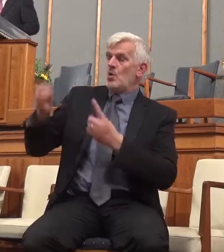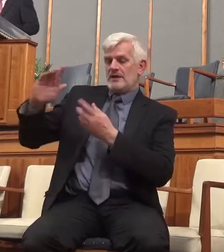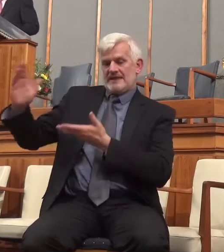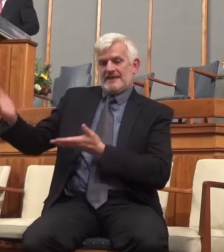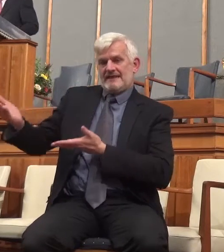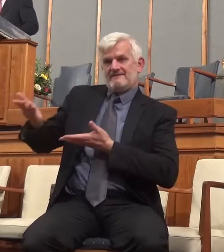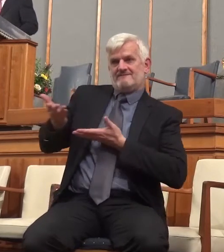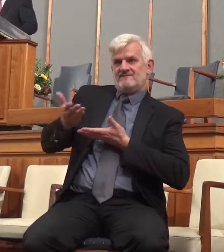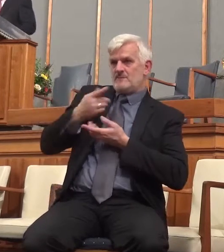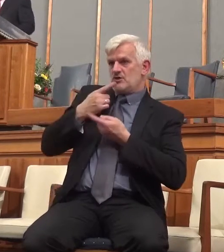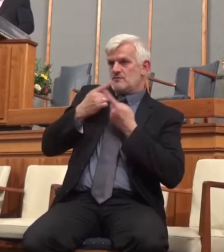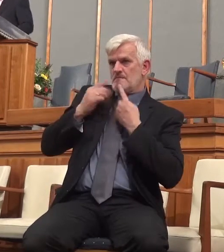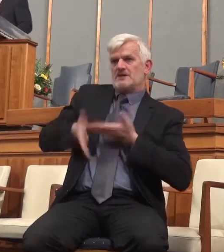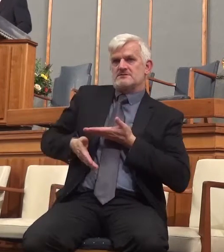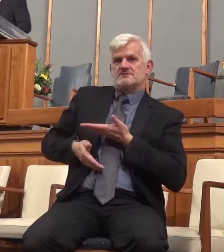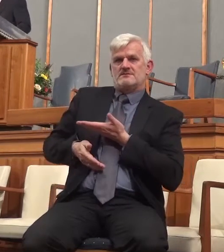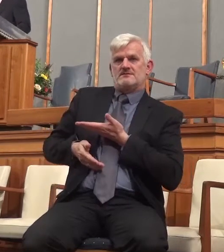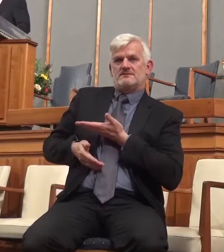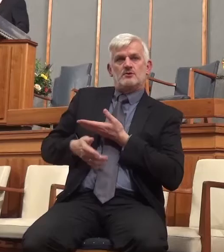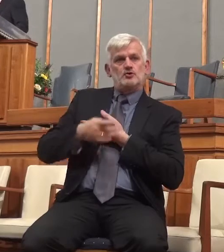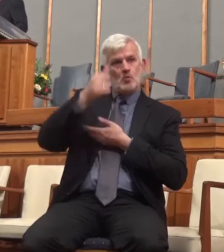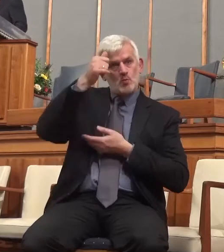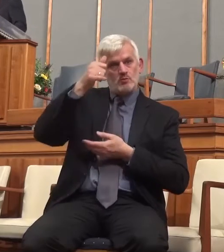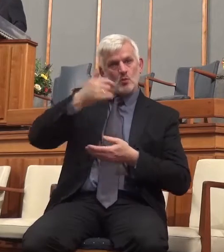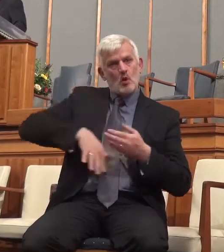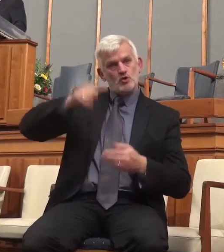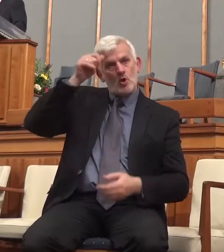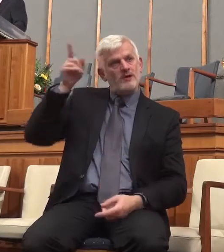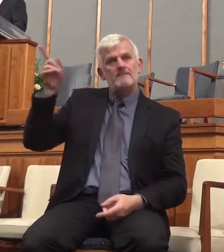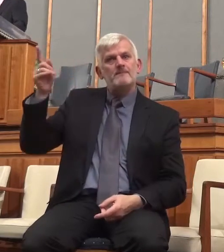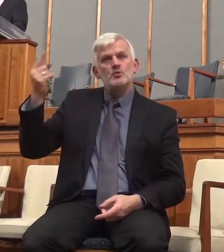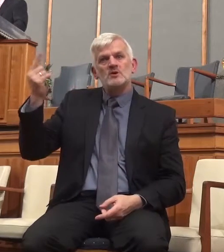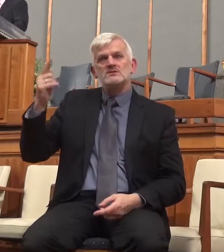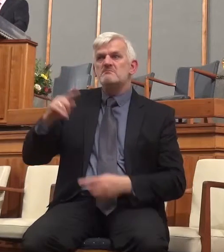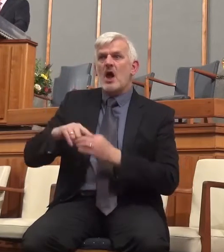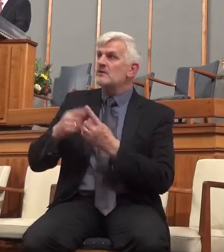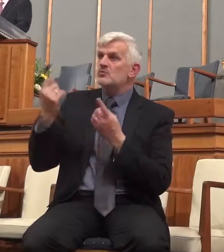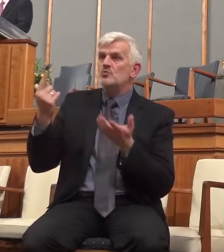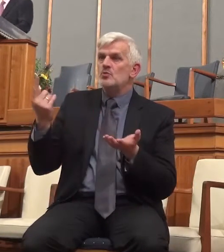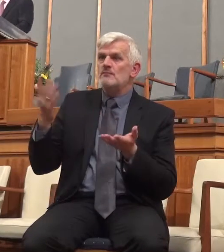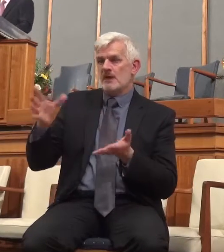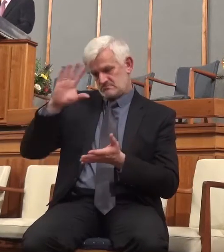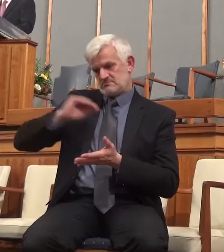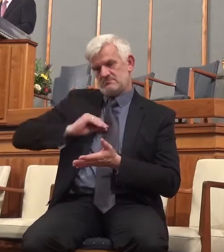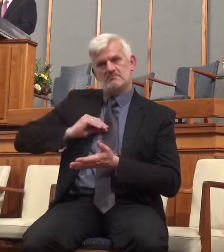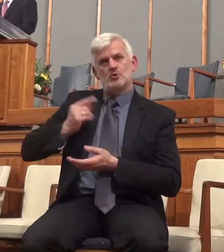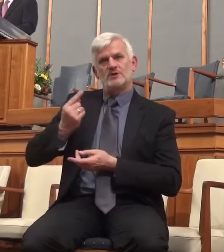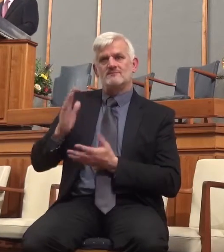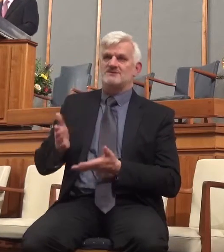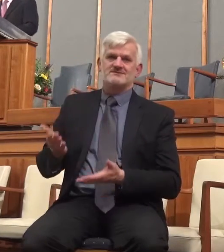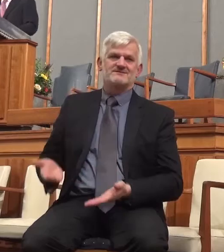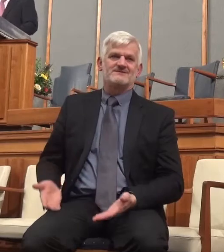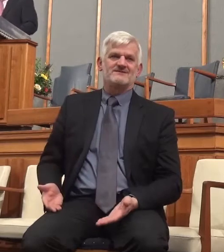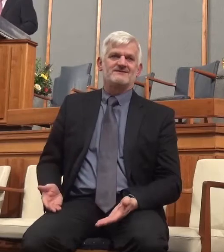about God, the God who is there, the true and living God, He must tell us about Himself.